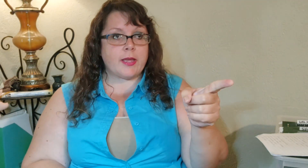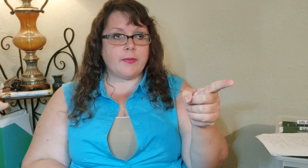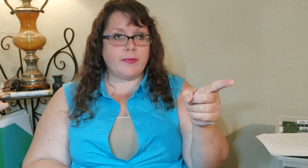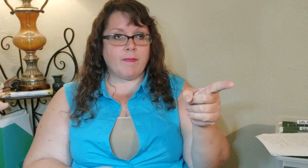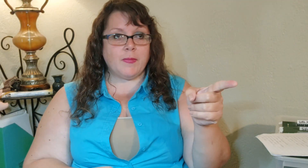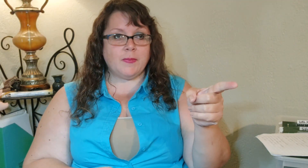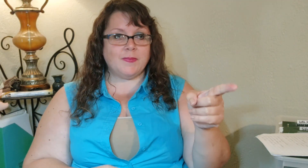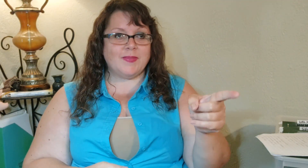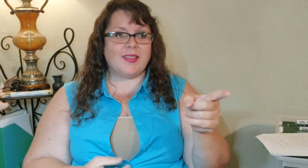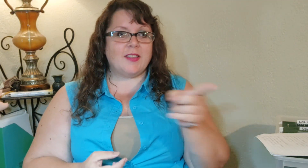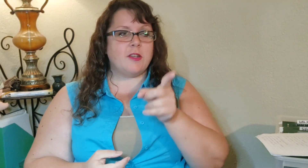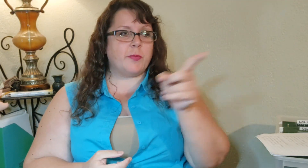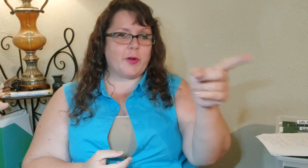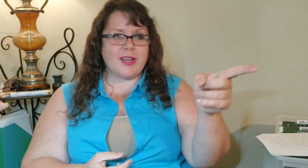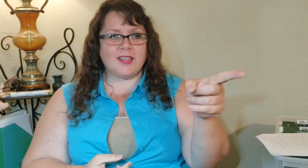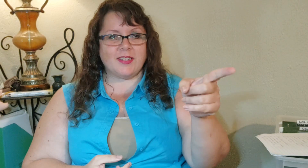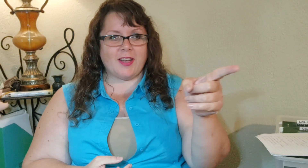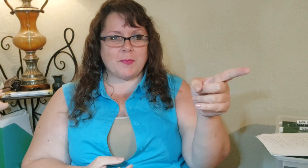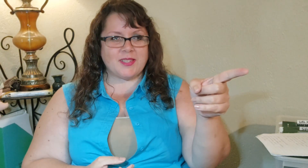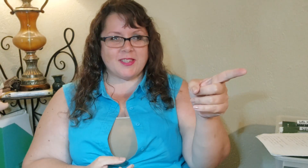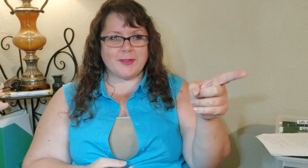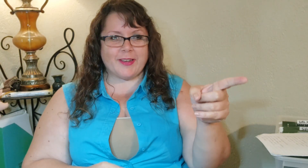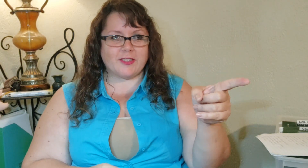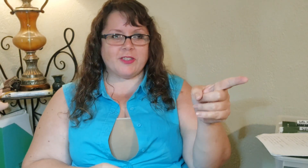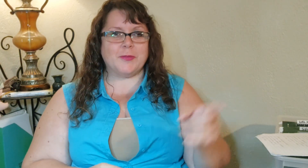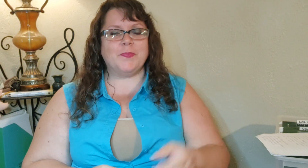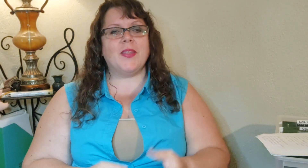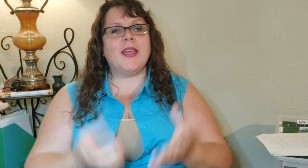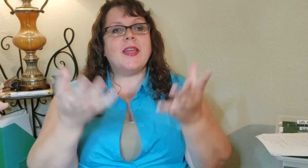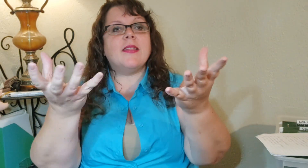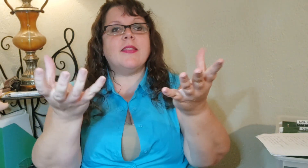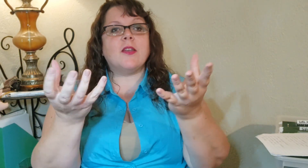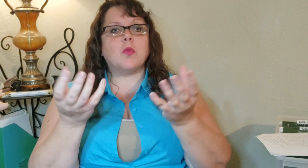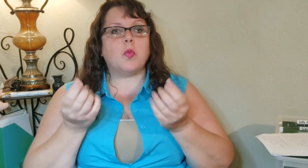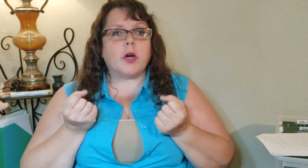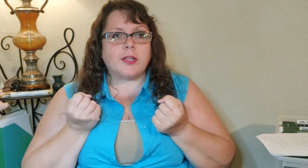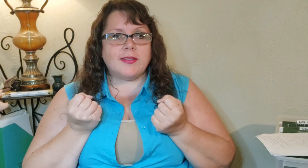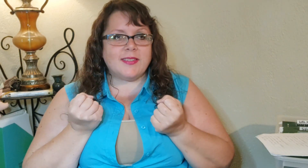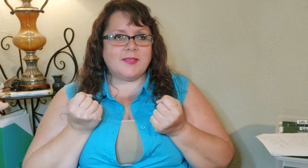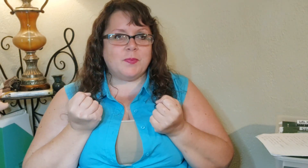she, you point in the opposite direction, then want.